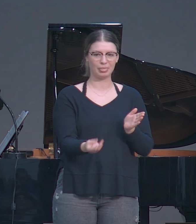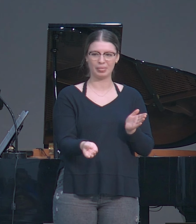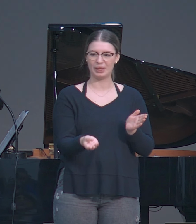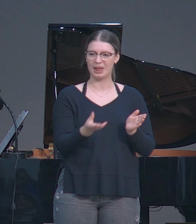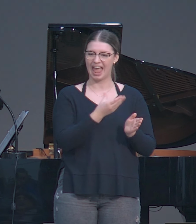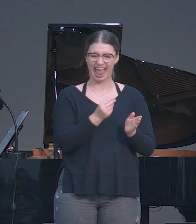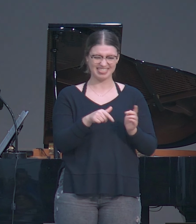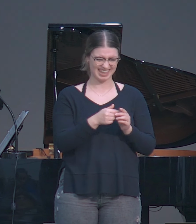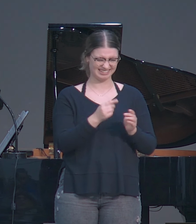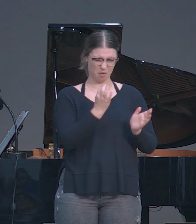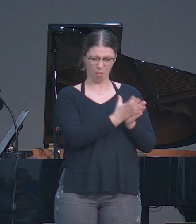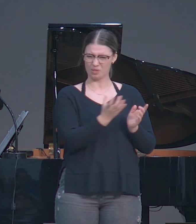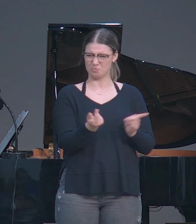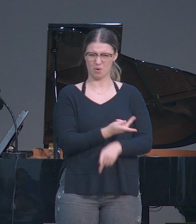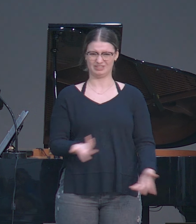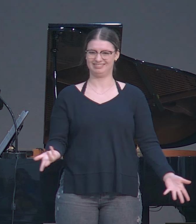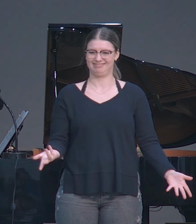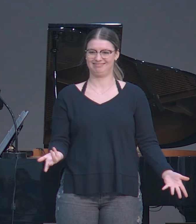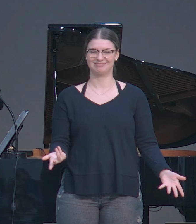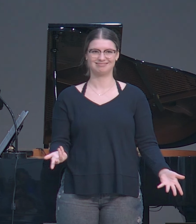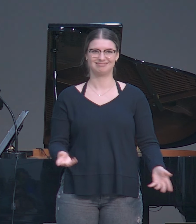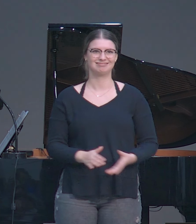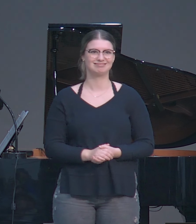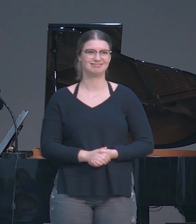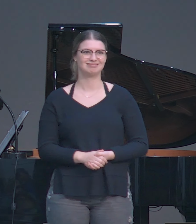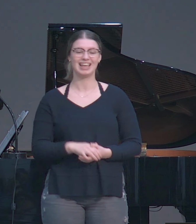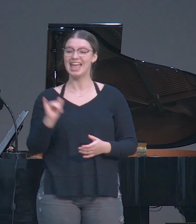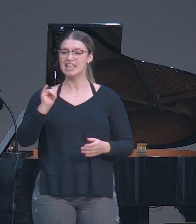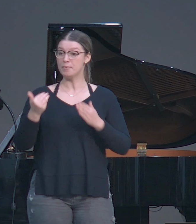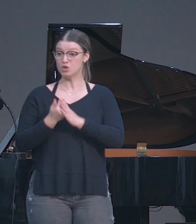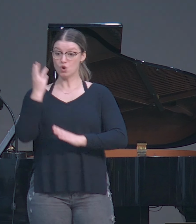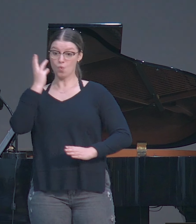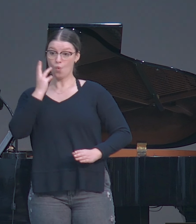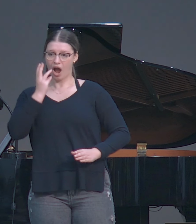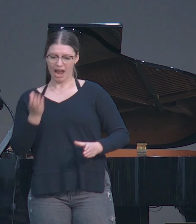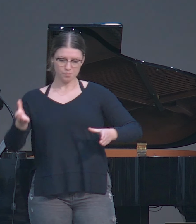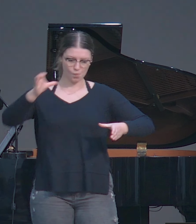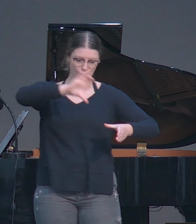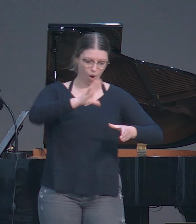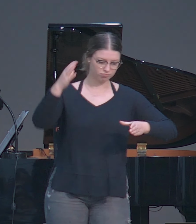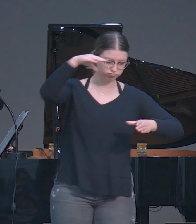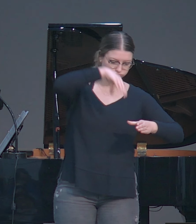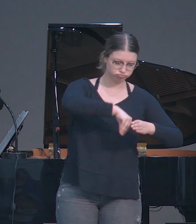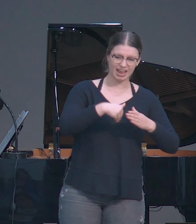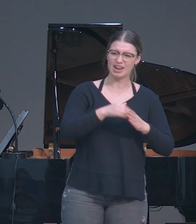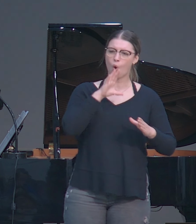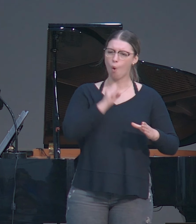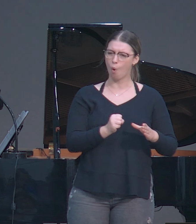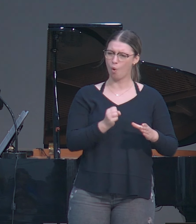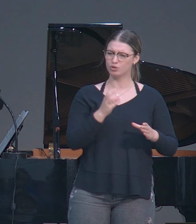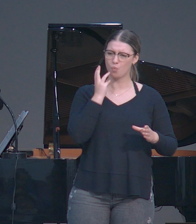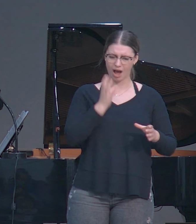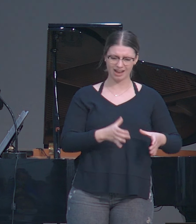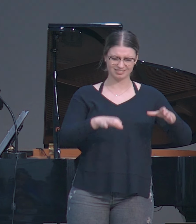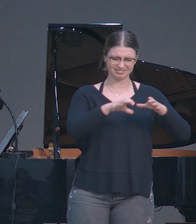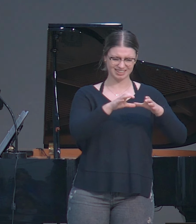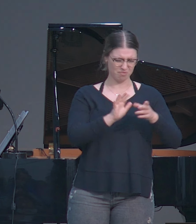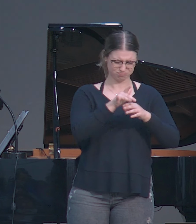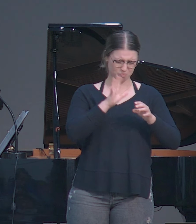tear is made. Neither is new wine put into old wineskins. If it is, the skins